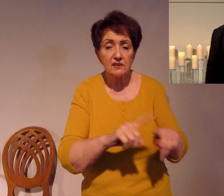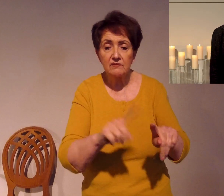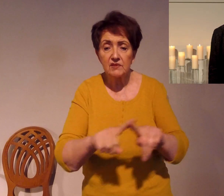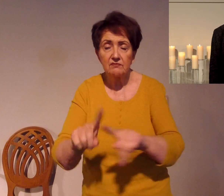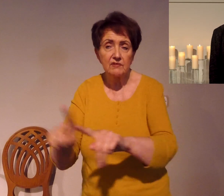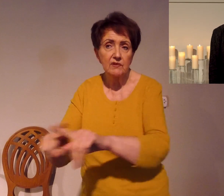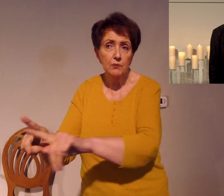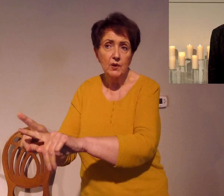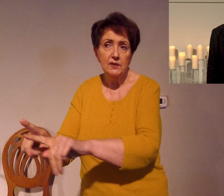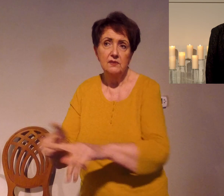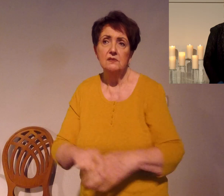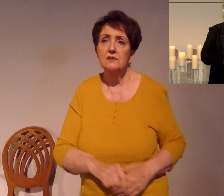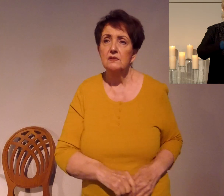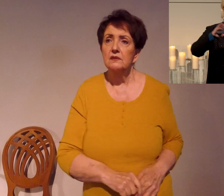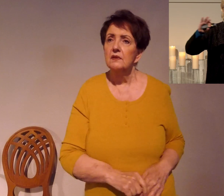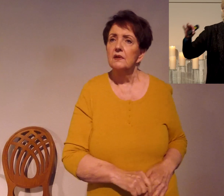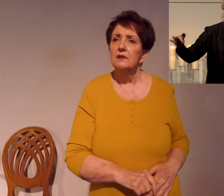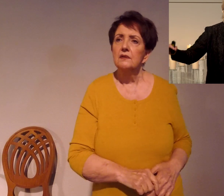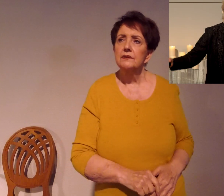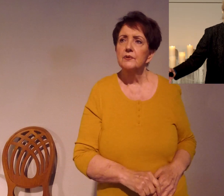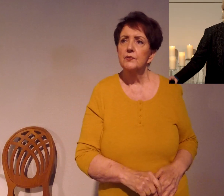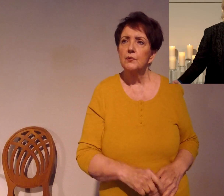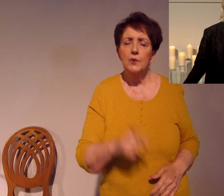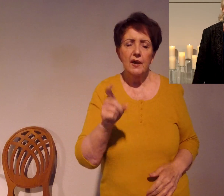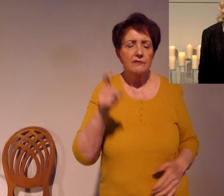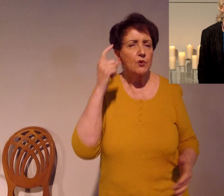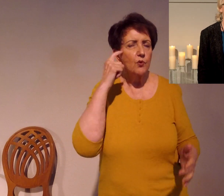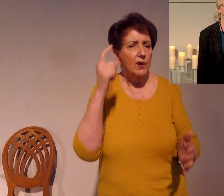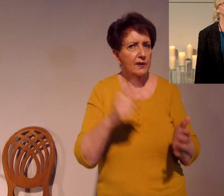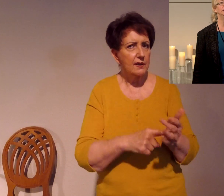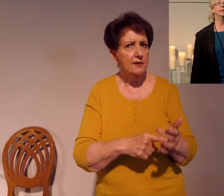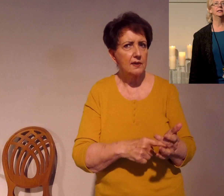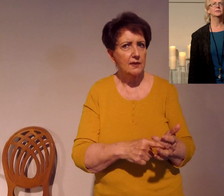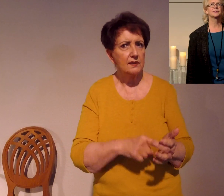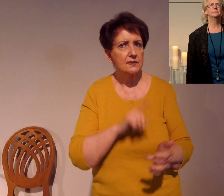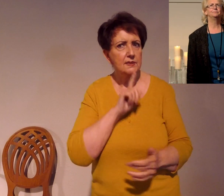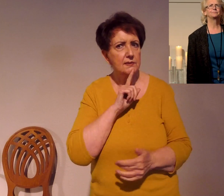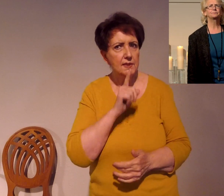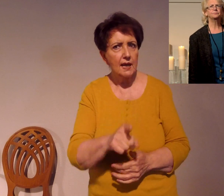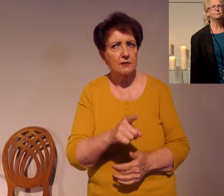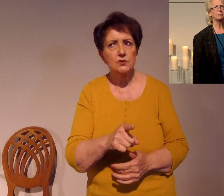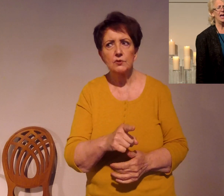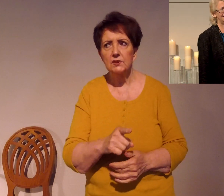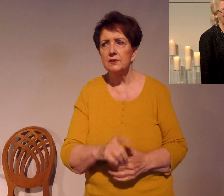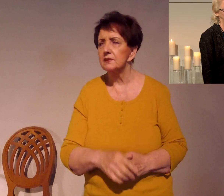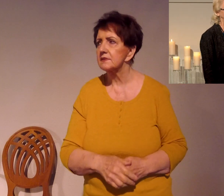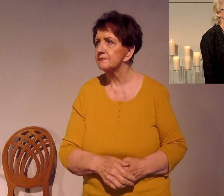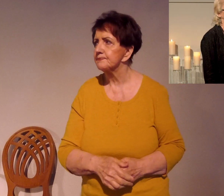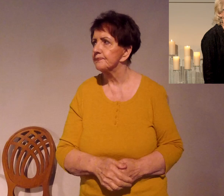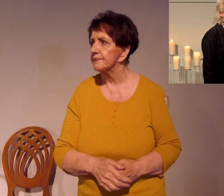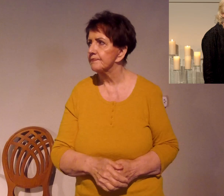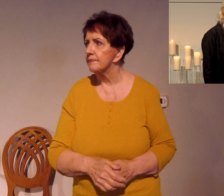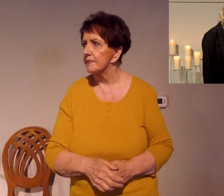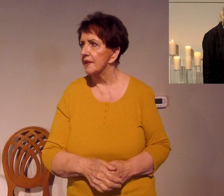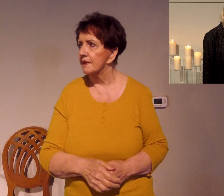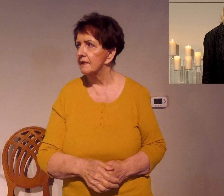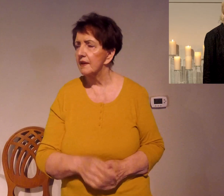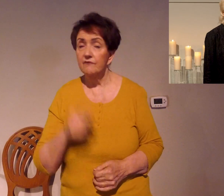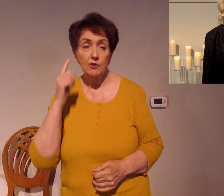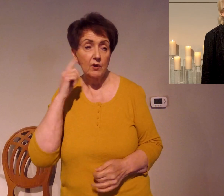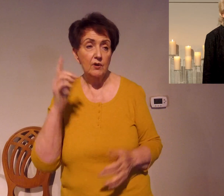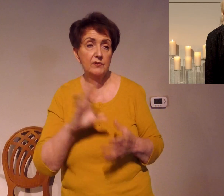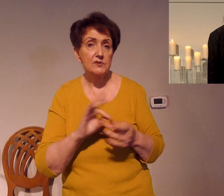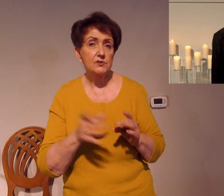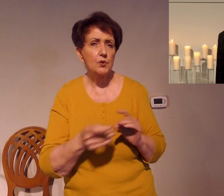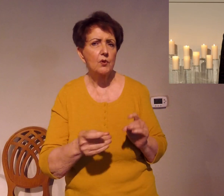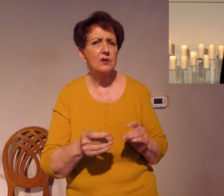ways, then we have to recognize what it actually is. And how many of have heard this?